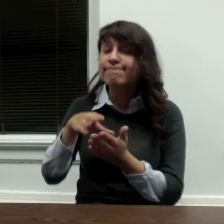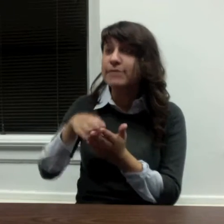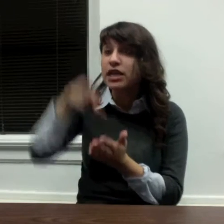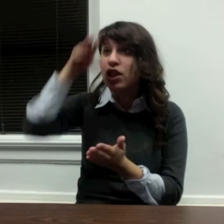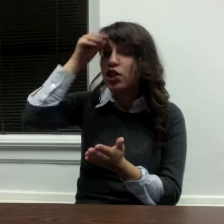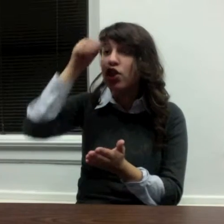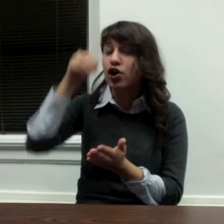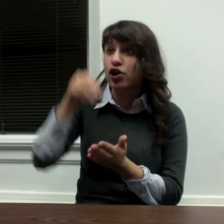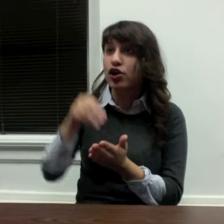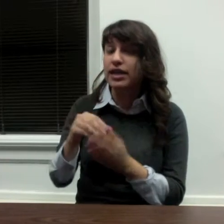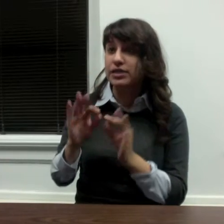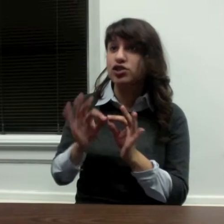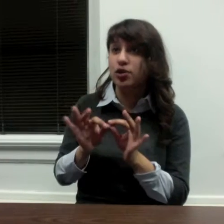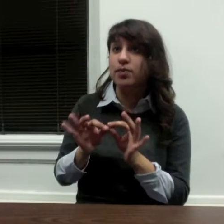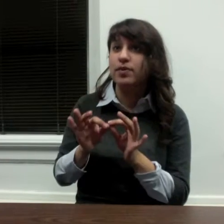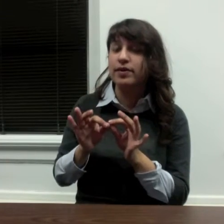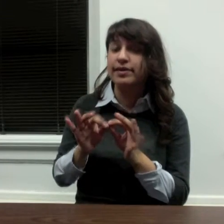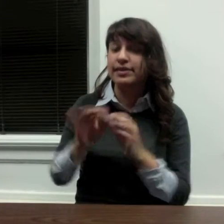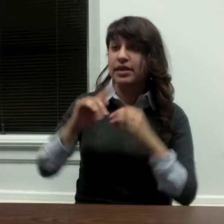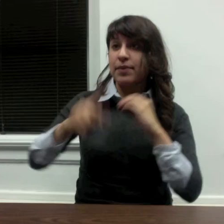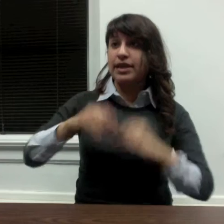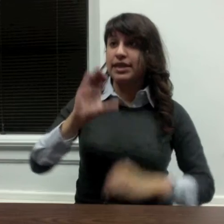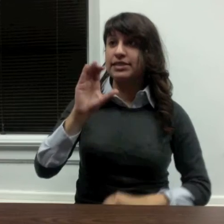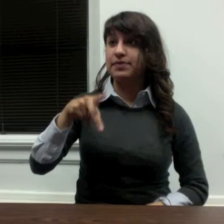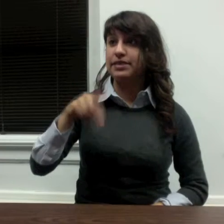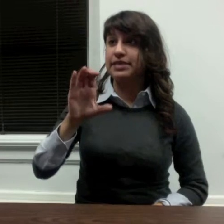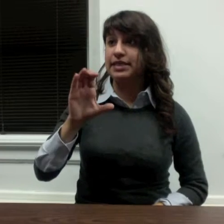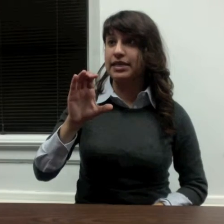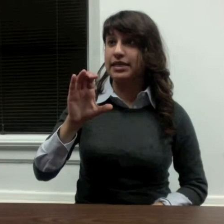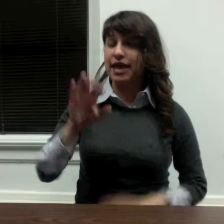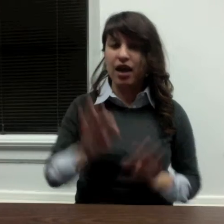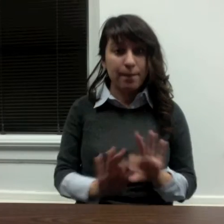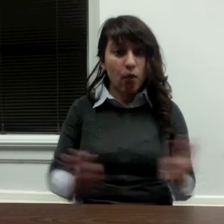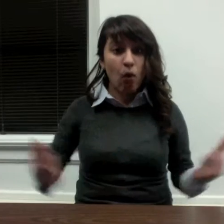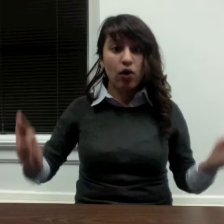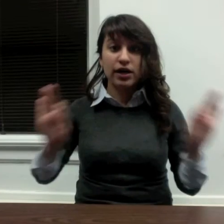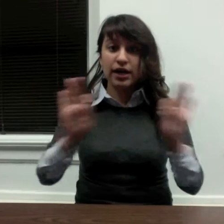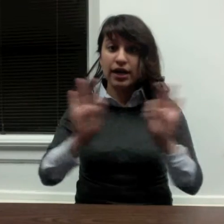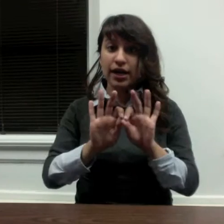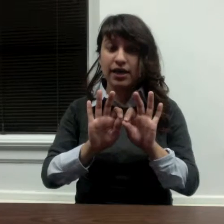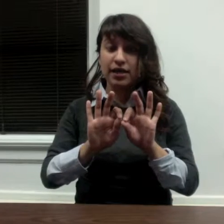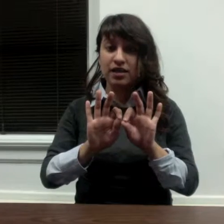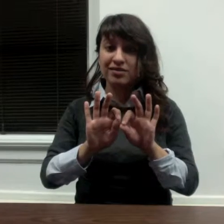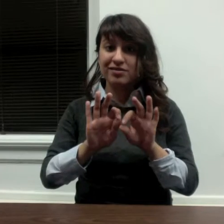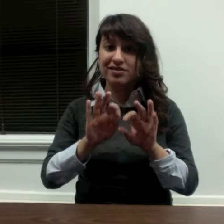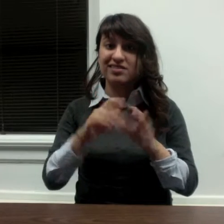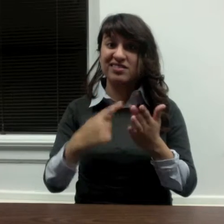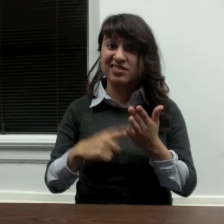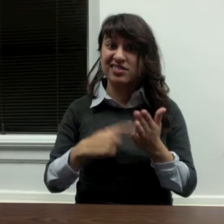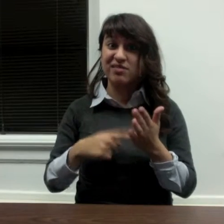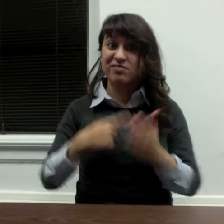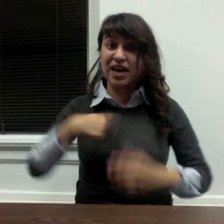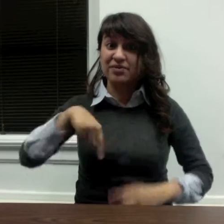CPC and how important it is, we forget sometimes that it's a